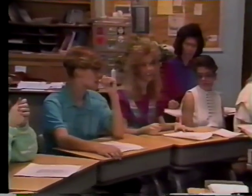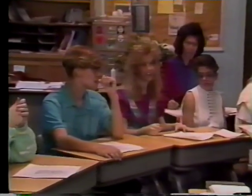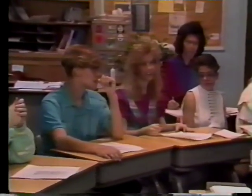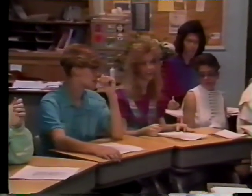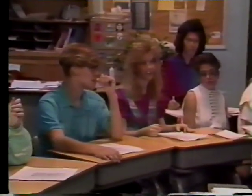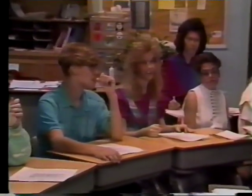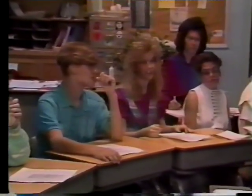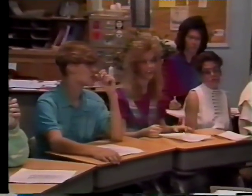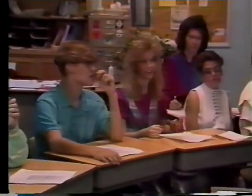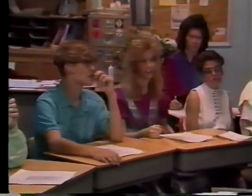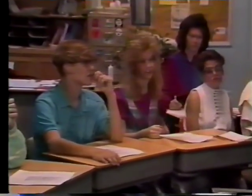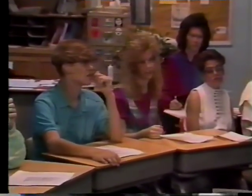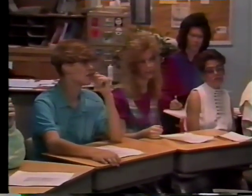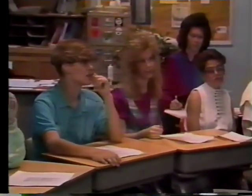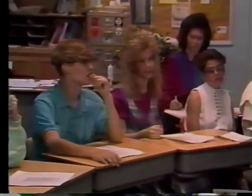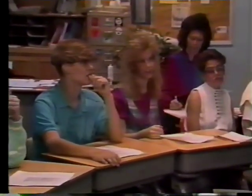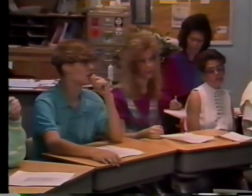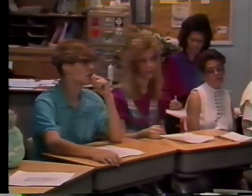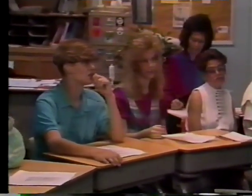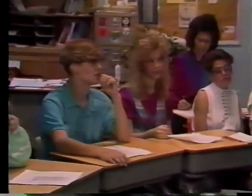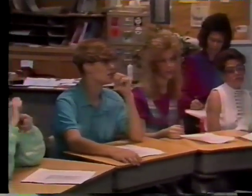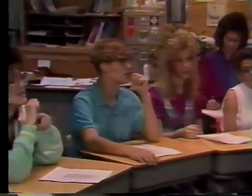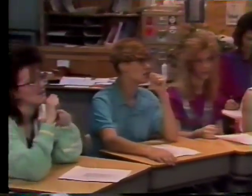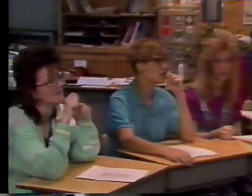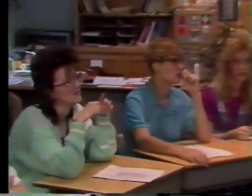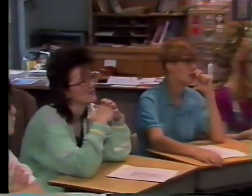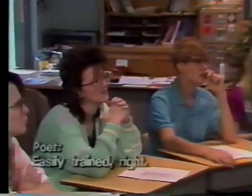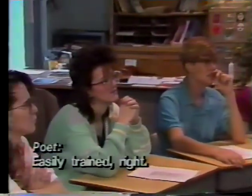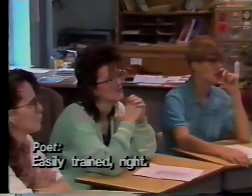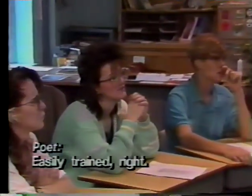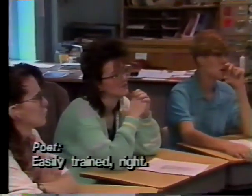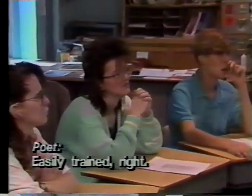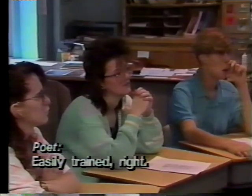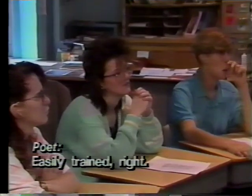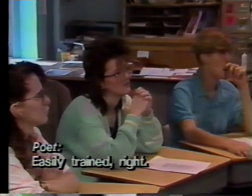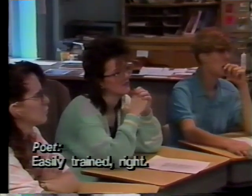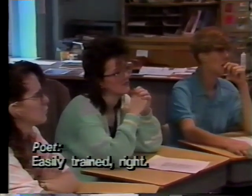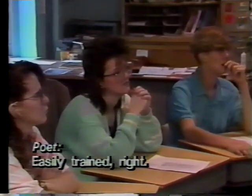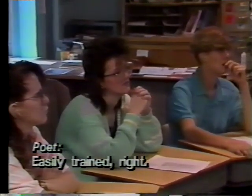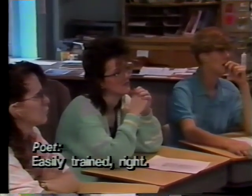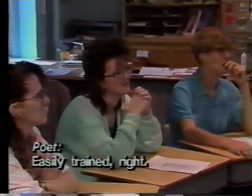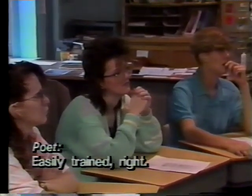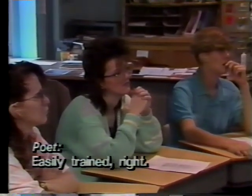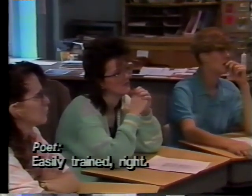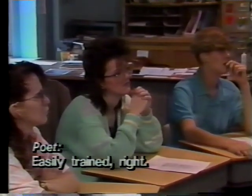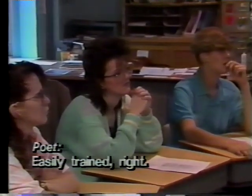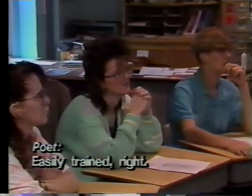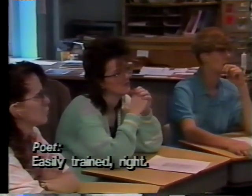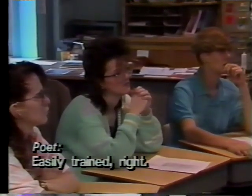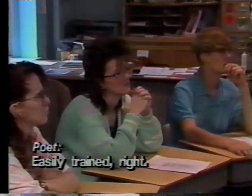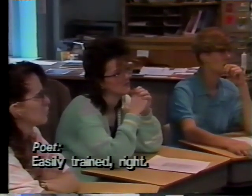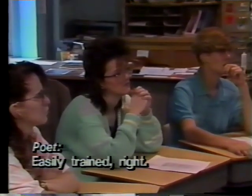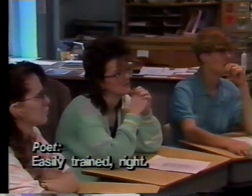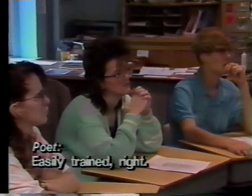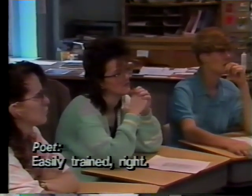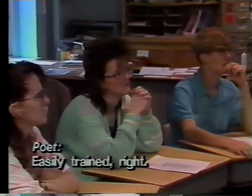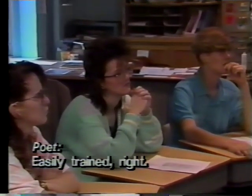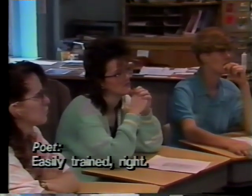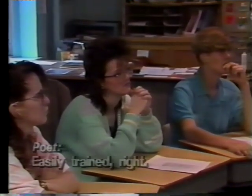Easy taught, all right. And like easy trained, right. Easy trained, good.